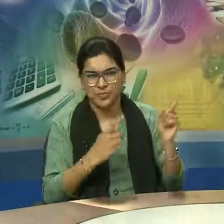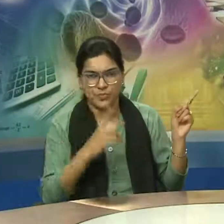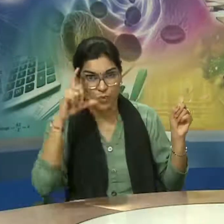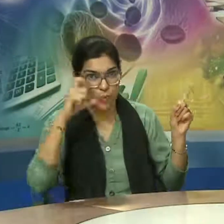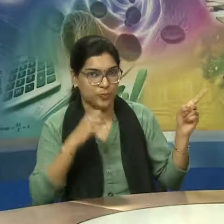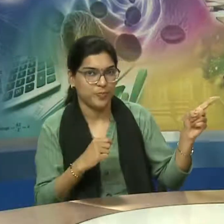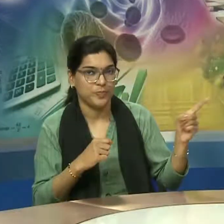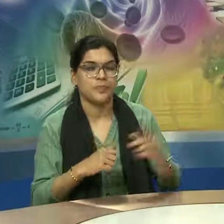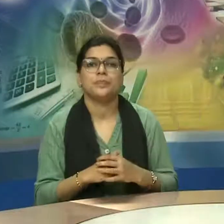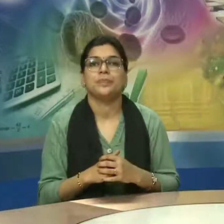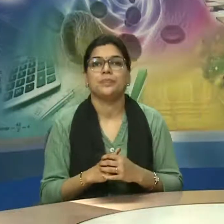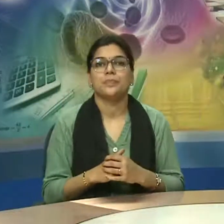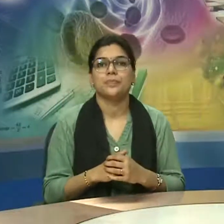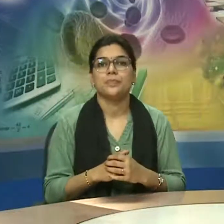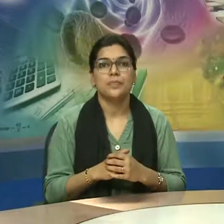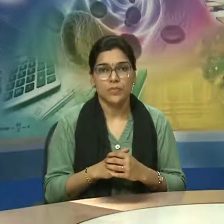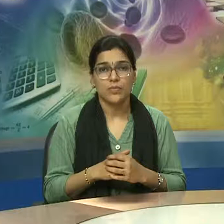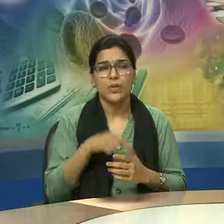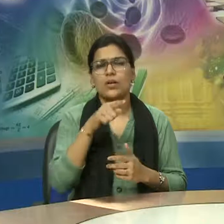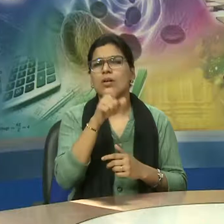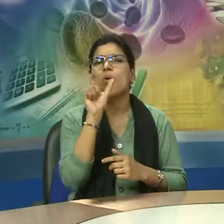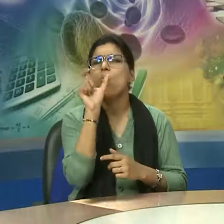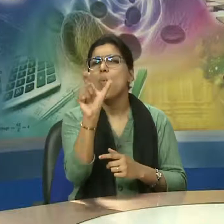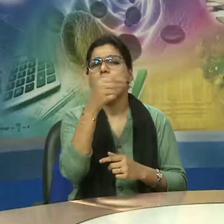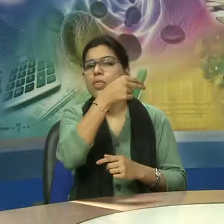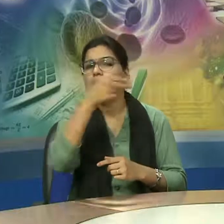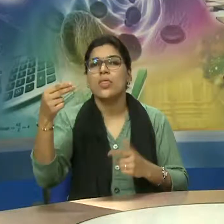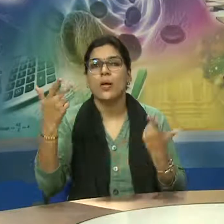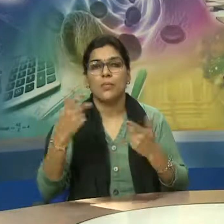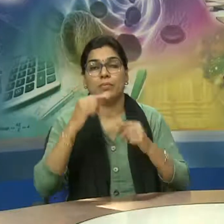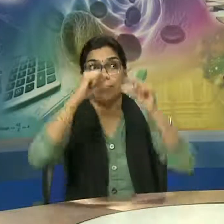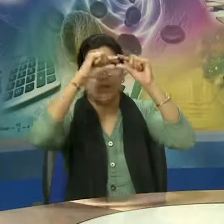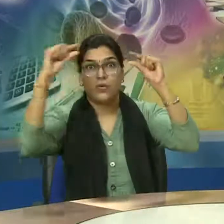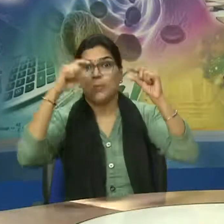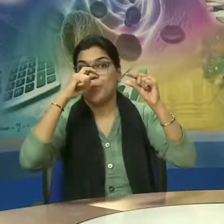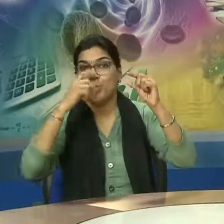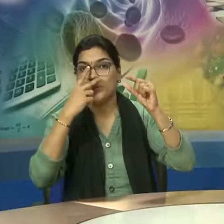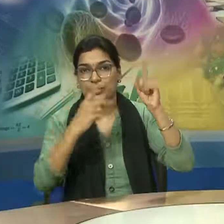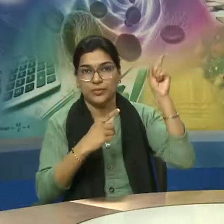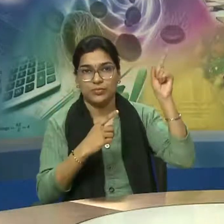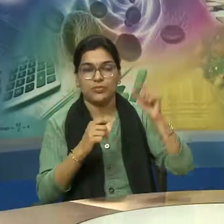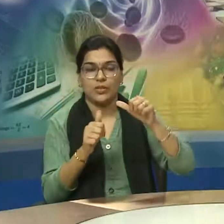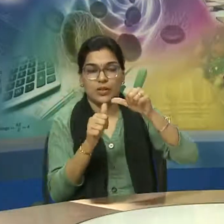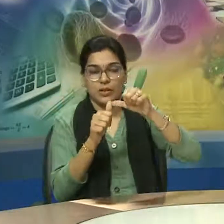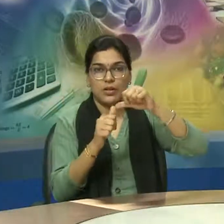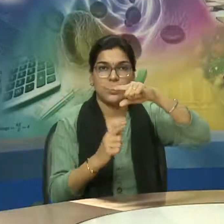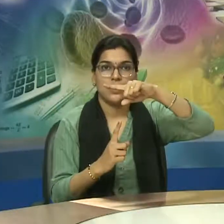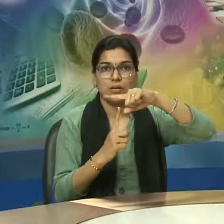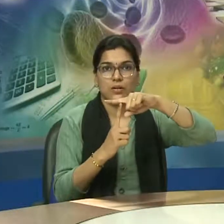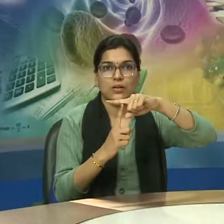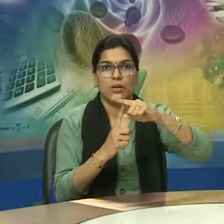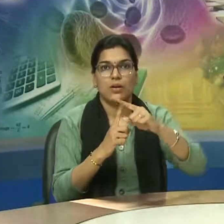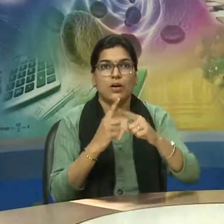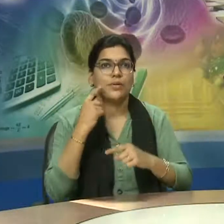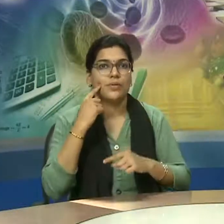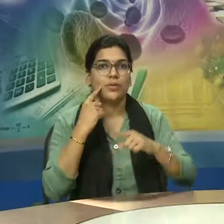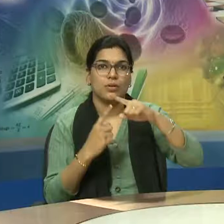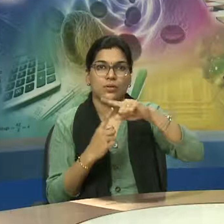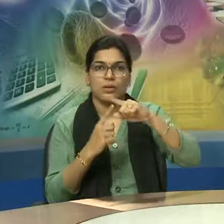You have seen it, this logo, so many times, and the slogan